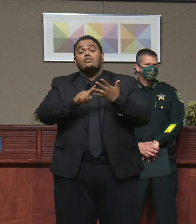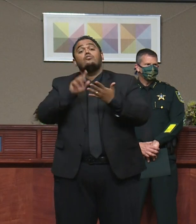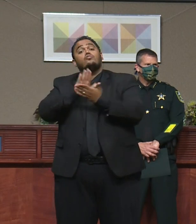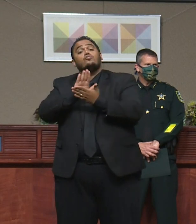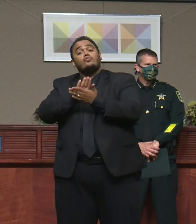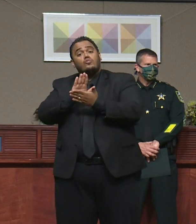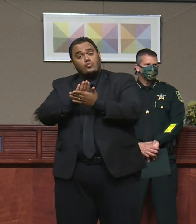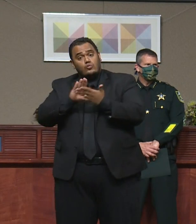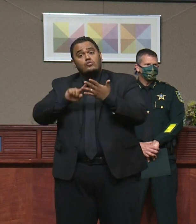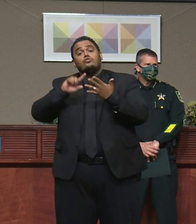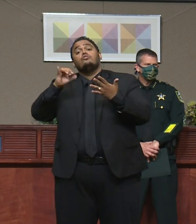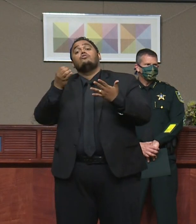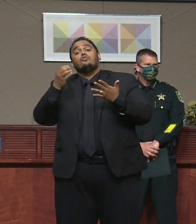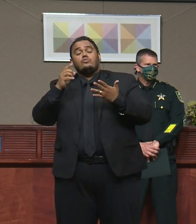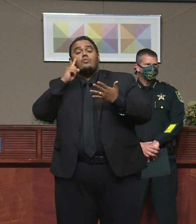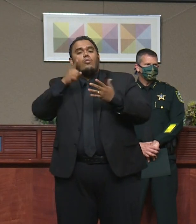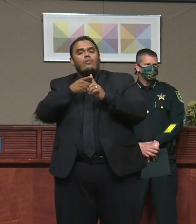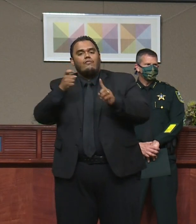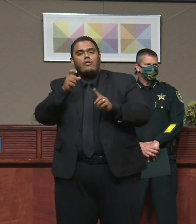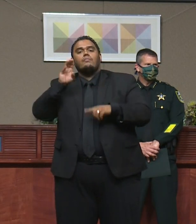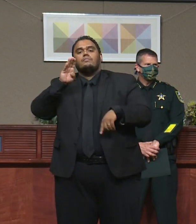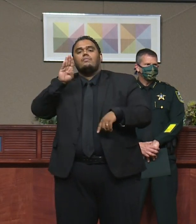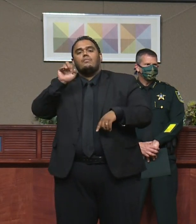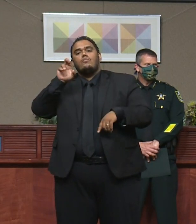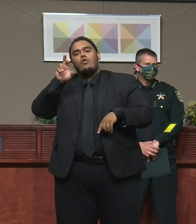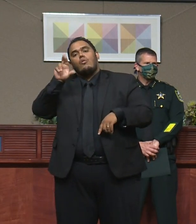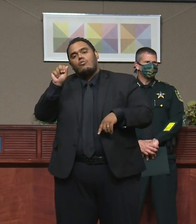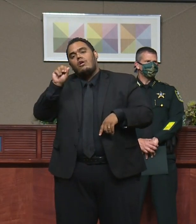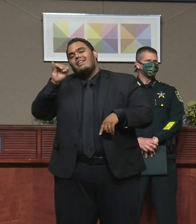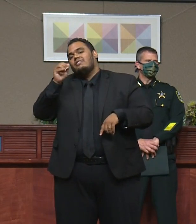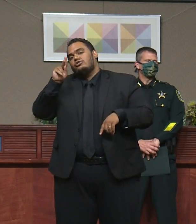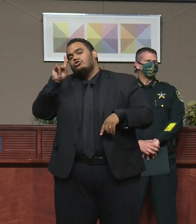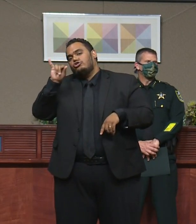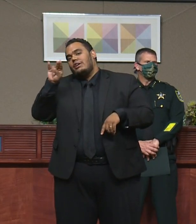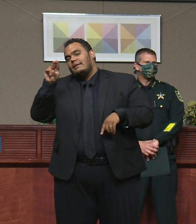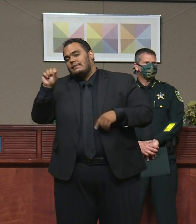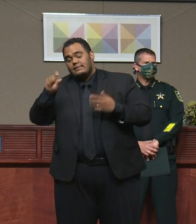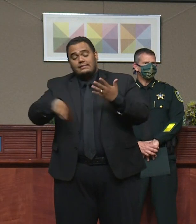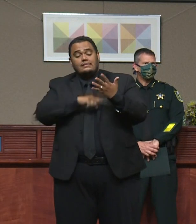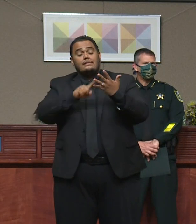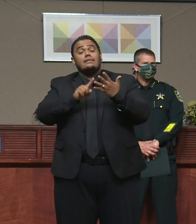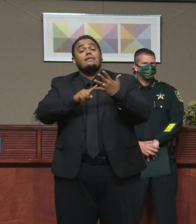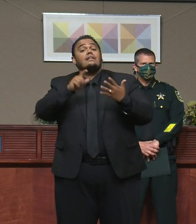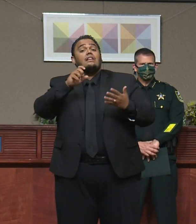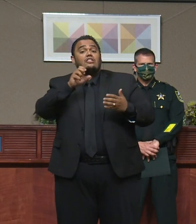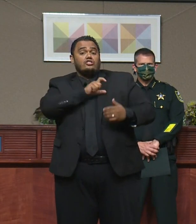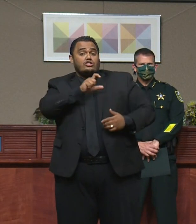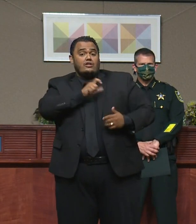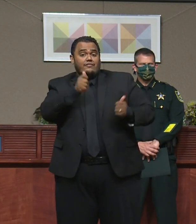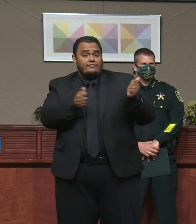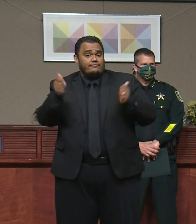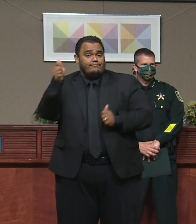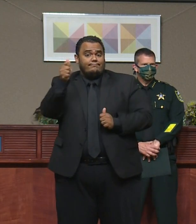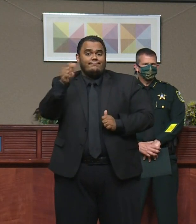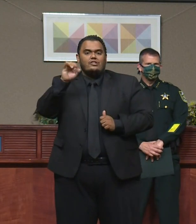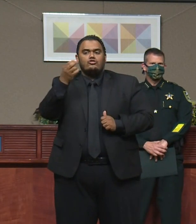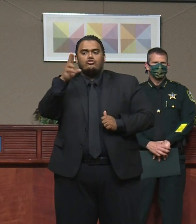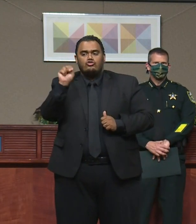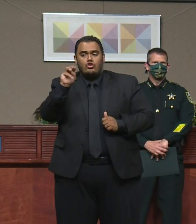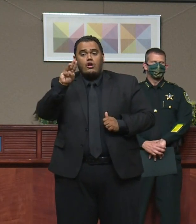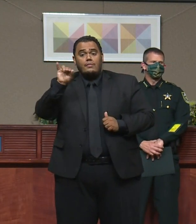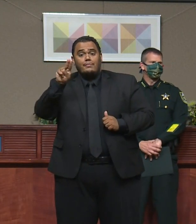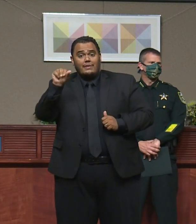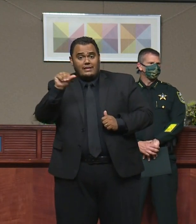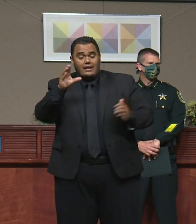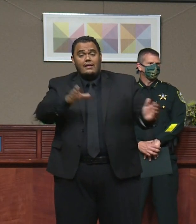Mina, Superintendent of Orange County Public Schools Dr. Barbara Jenkins, and Don Myers, Chief Judge of the Ninth Judicial Circuit, respectively.